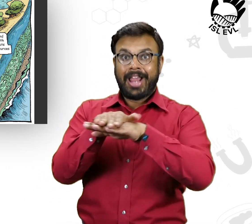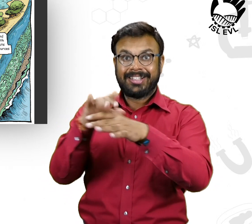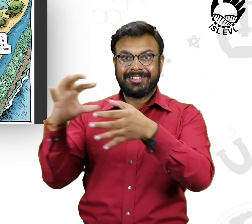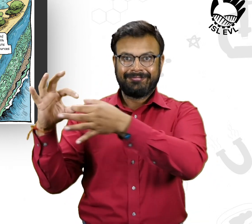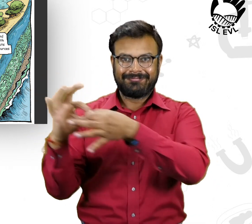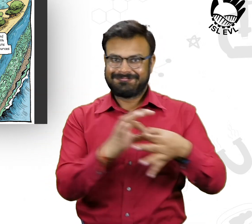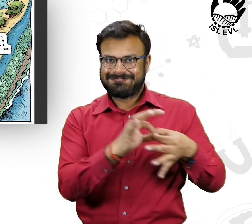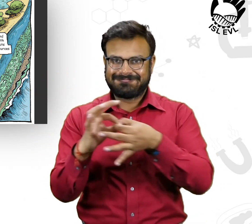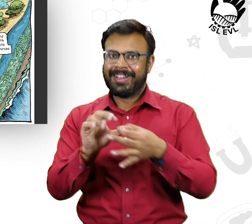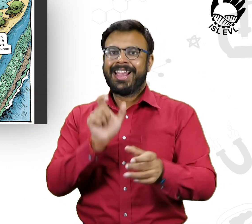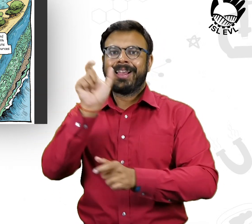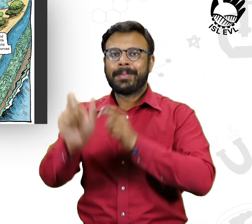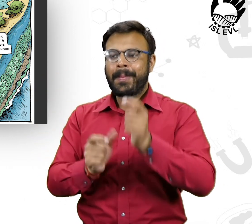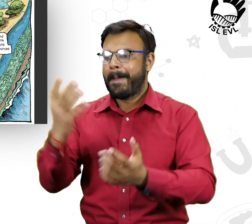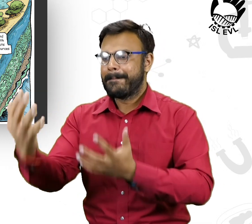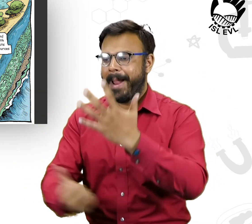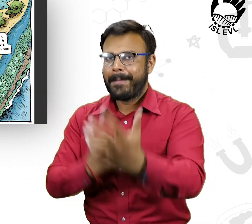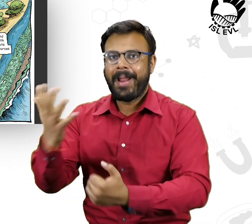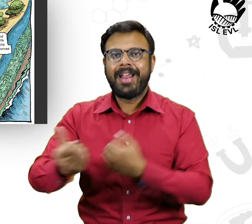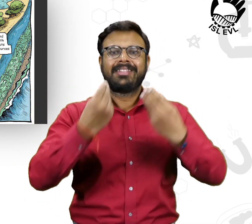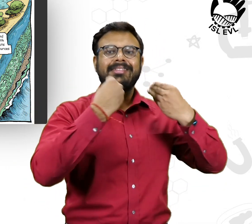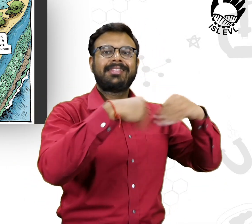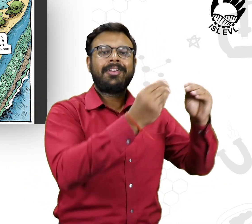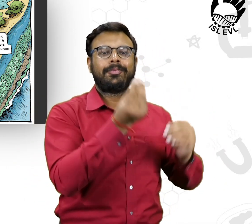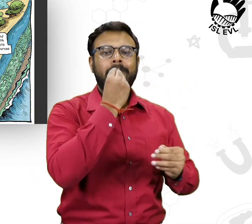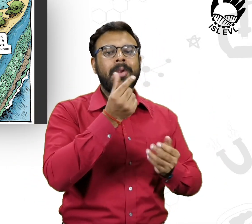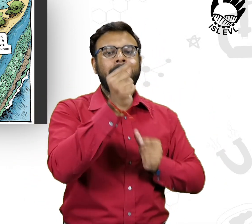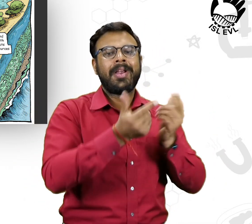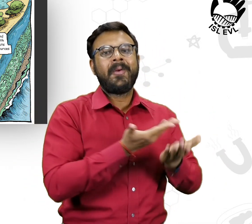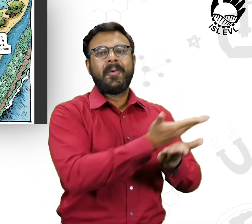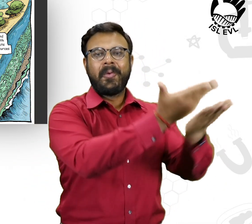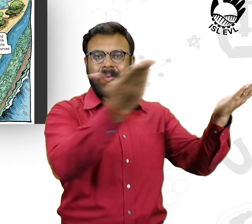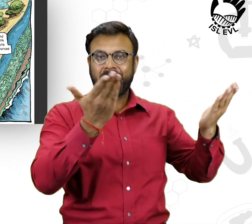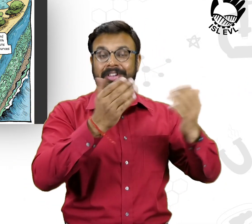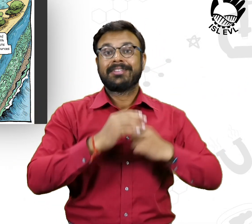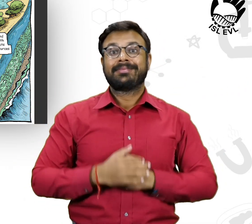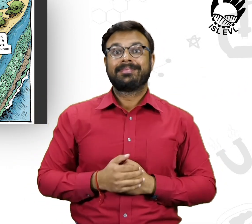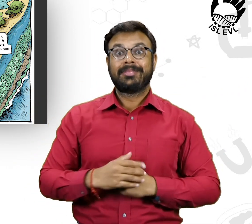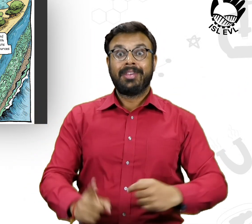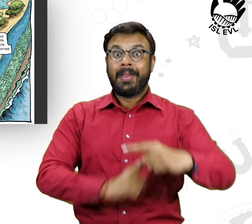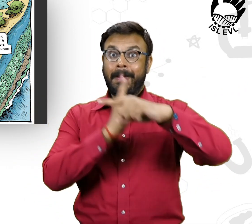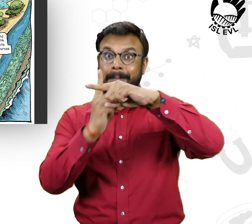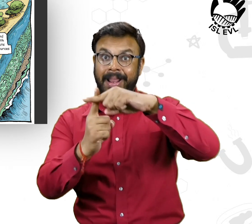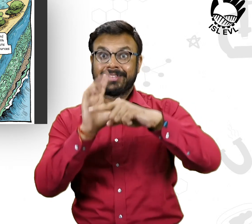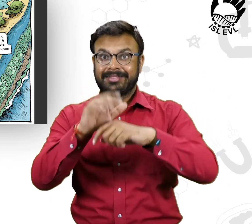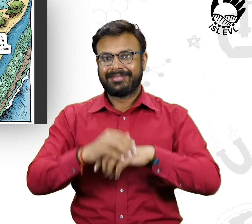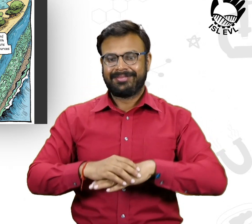The corals bring in fish, which is food for people there.